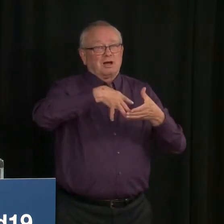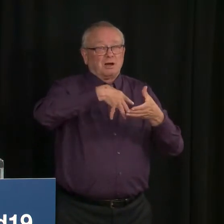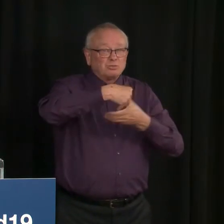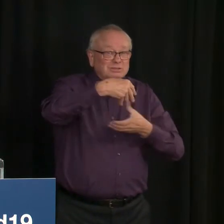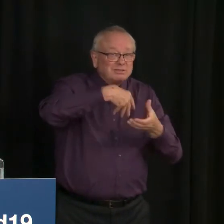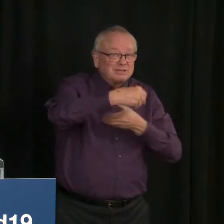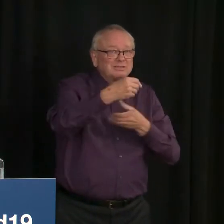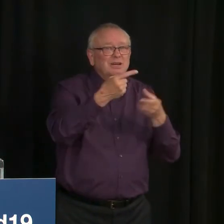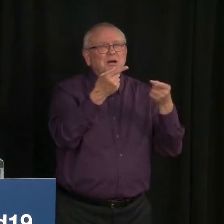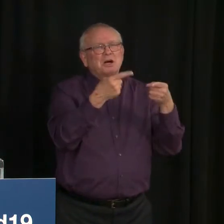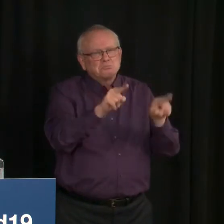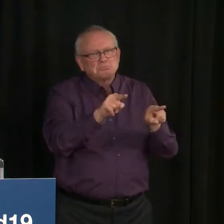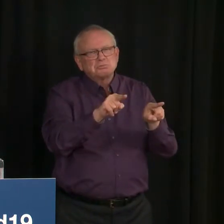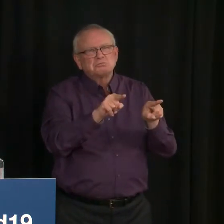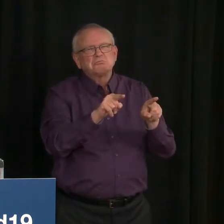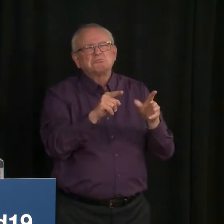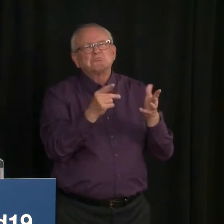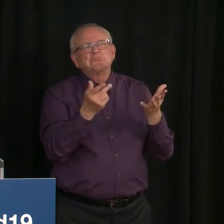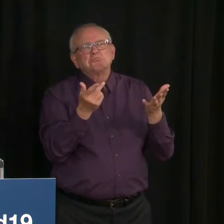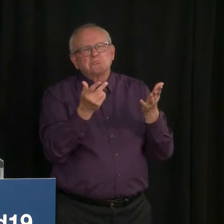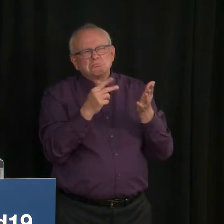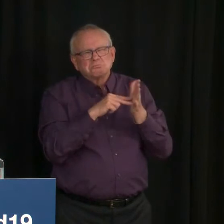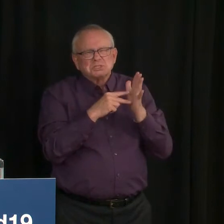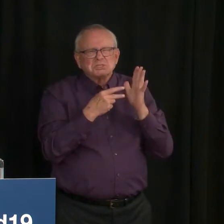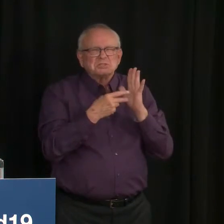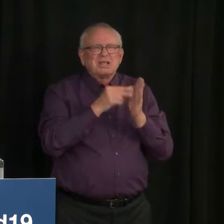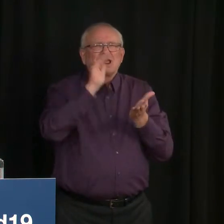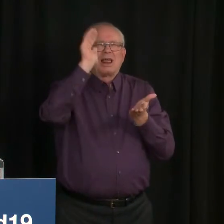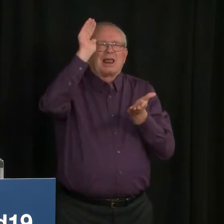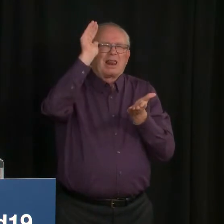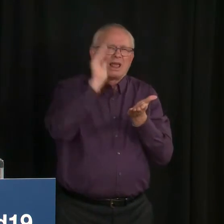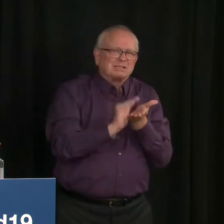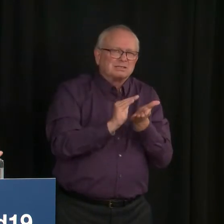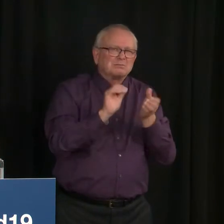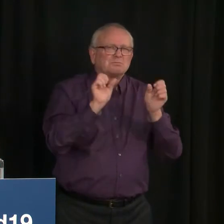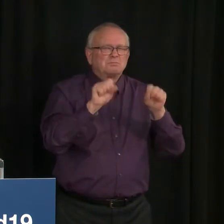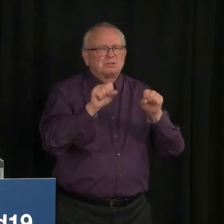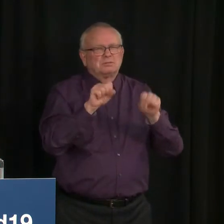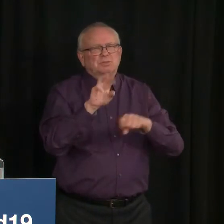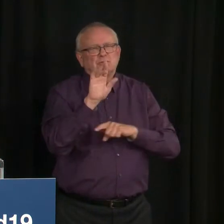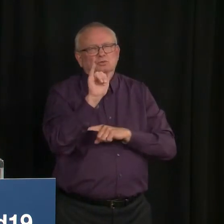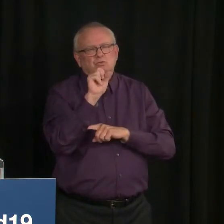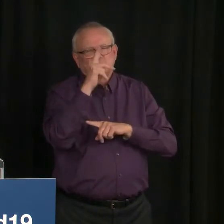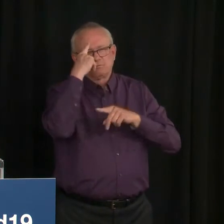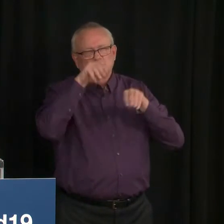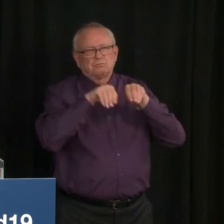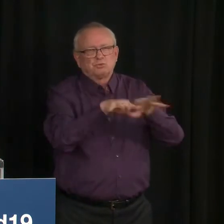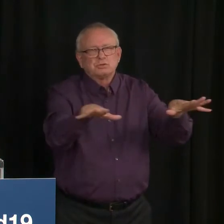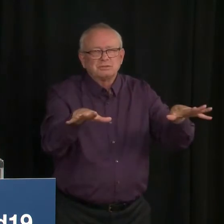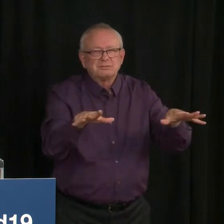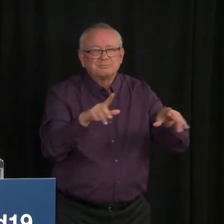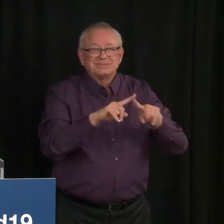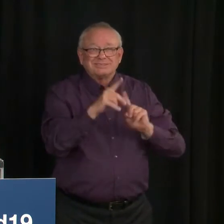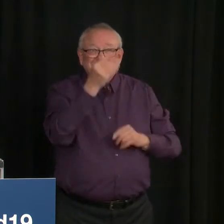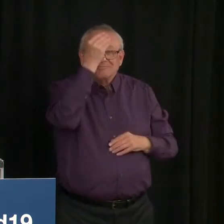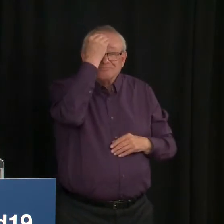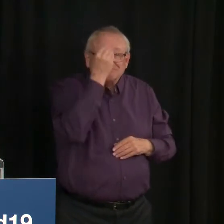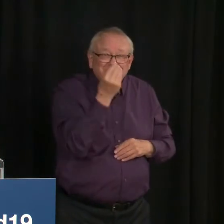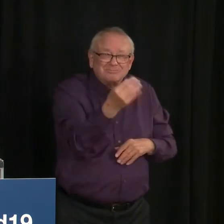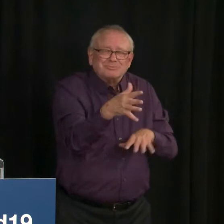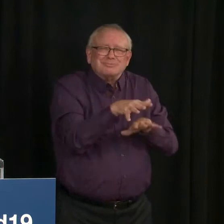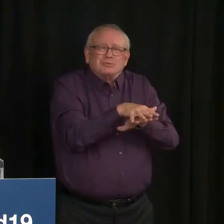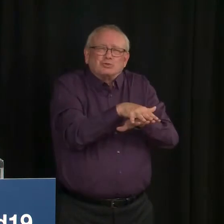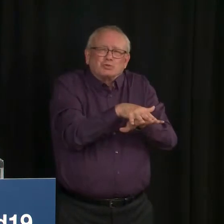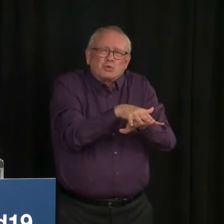And so again, wanting to make sure that we're clear with Albertans that this is a gradual easing of